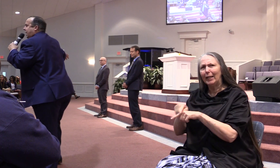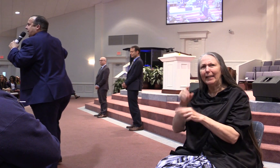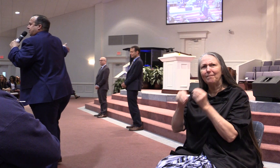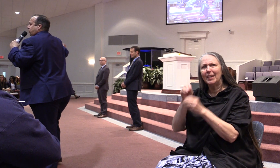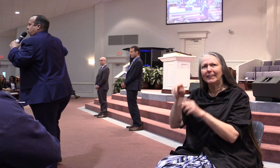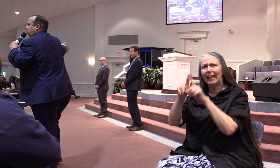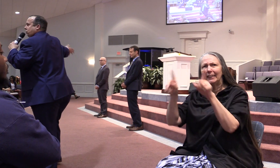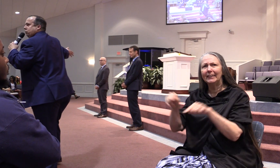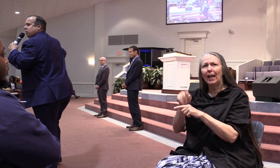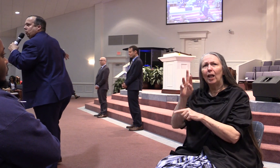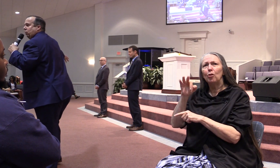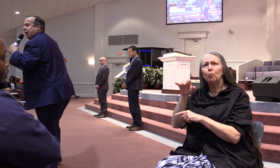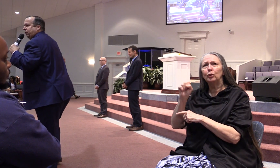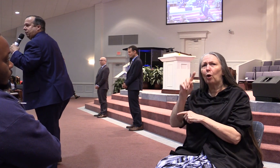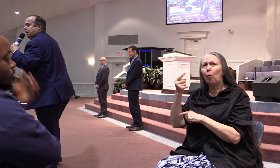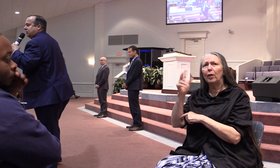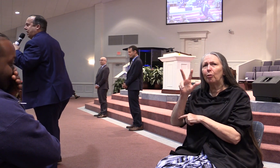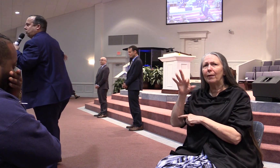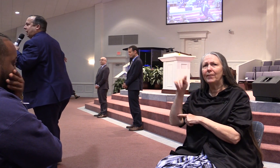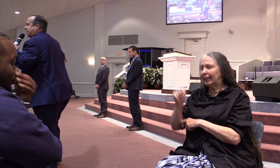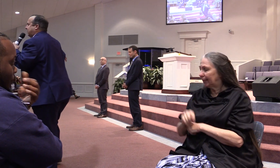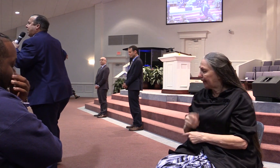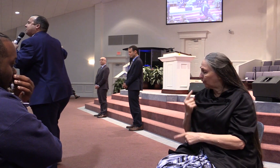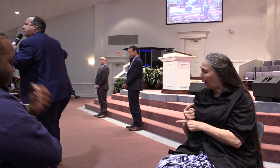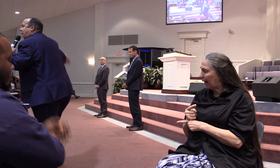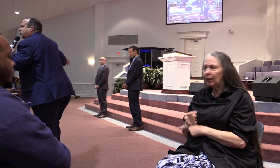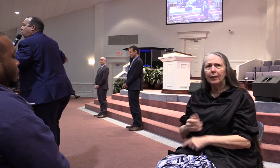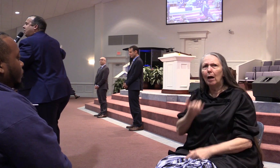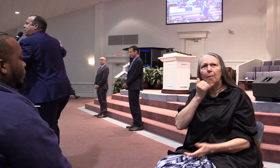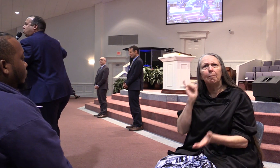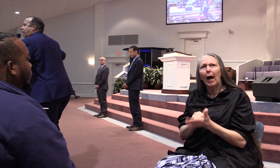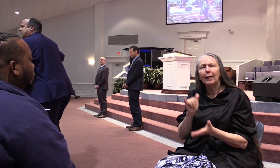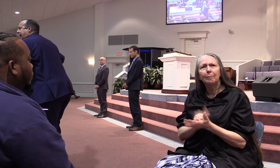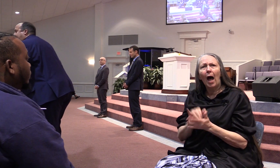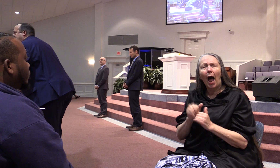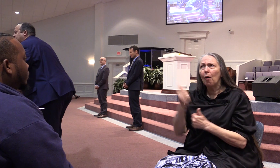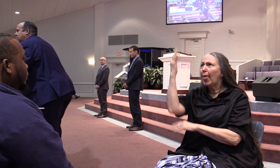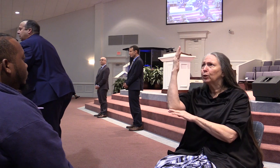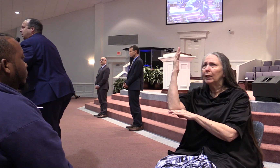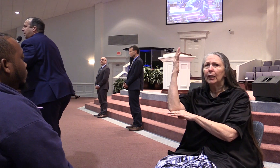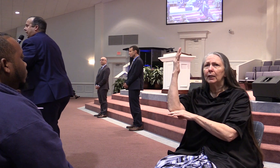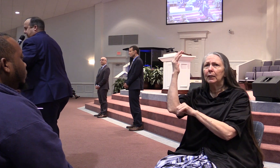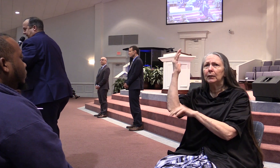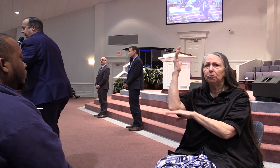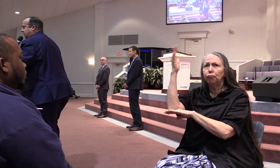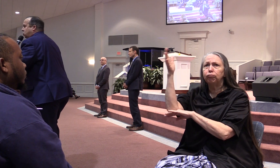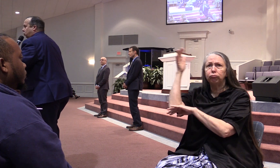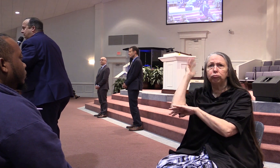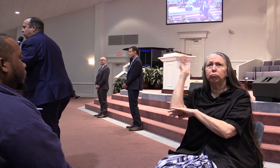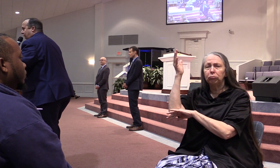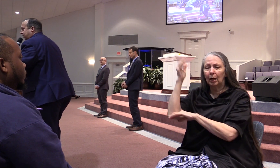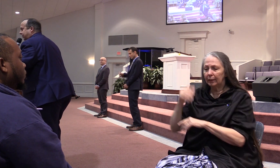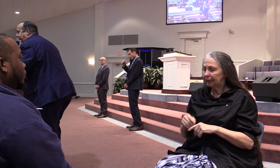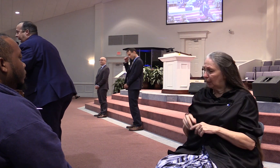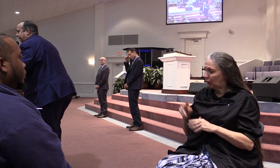fix it. It says that the roots of these trees only go down 3 feet." He said, "That's correct." I said, "That is not possible. They could not stand up." He said, "Did you